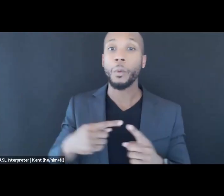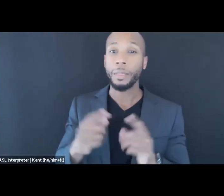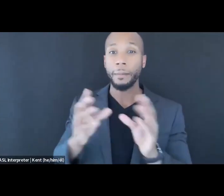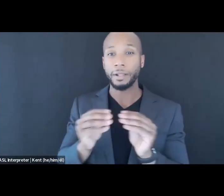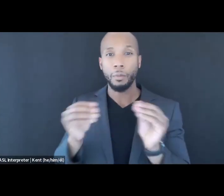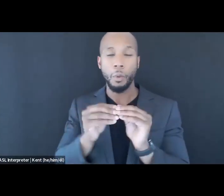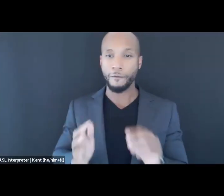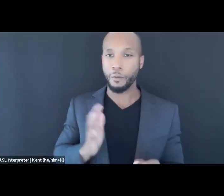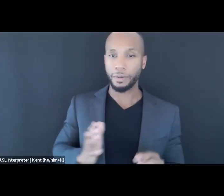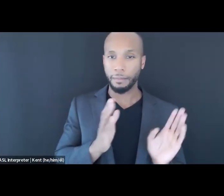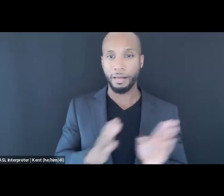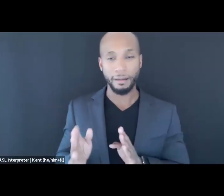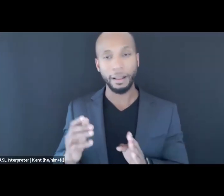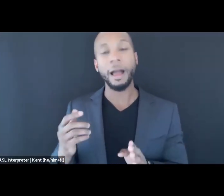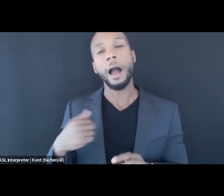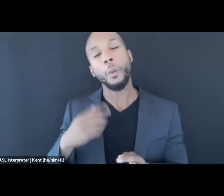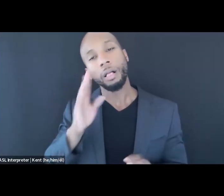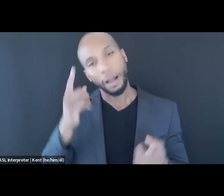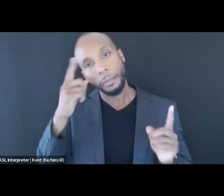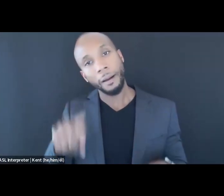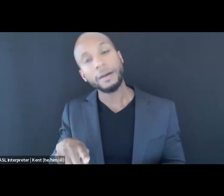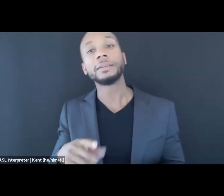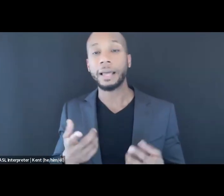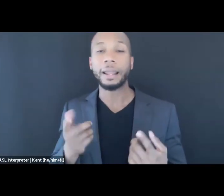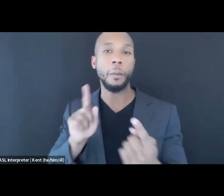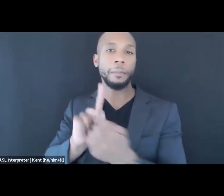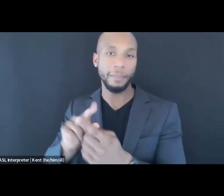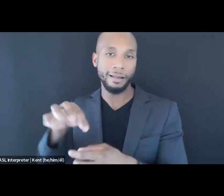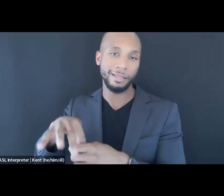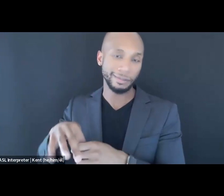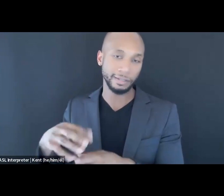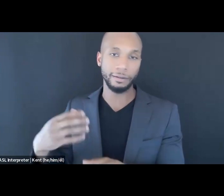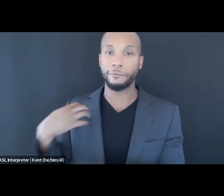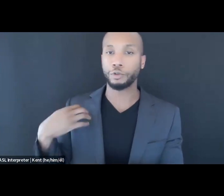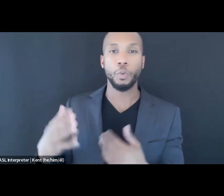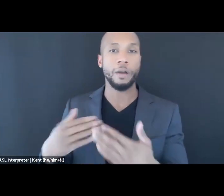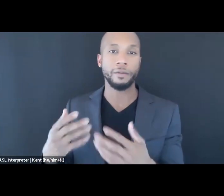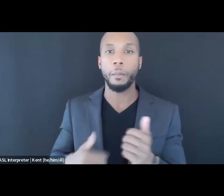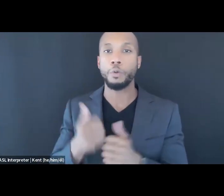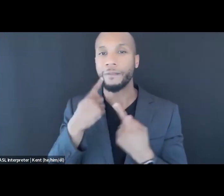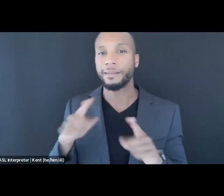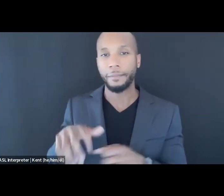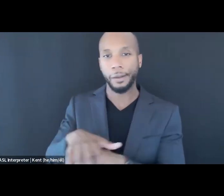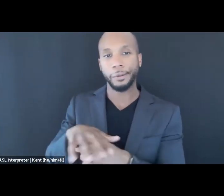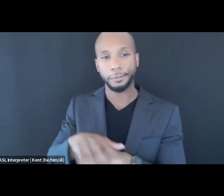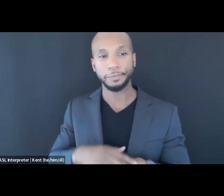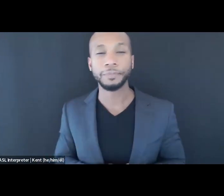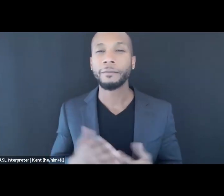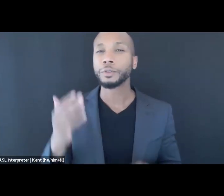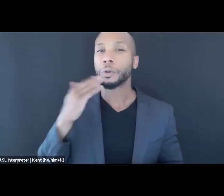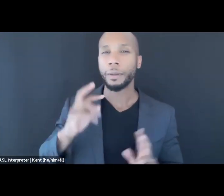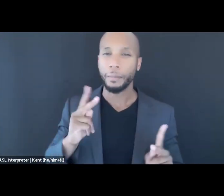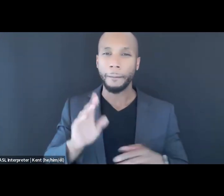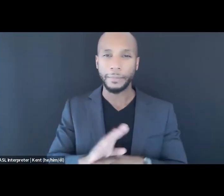are more formally planned, I'll compromise and meet my elected officials wherever it's most effective. I know people